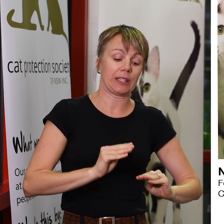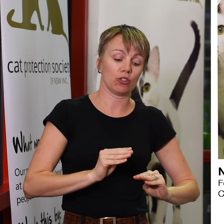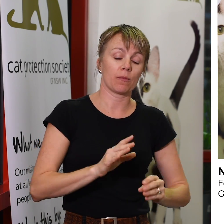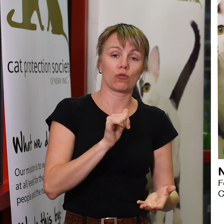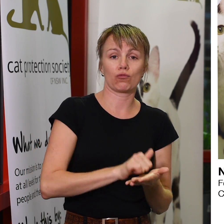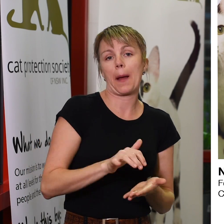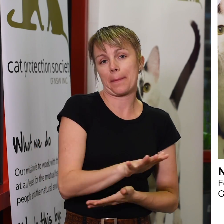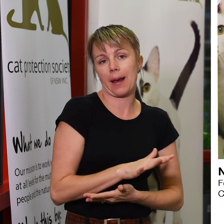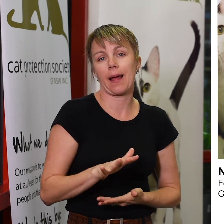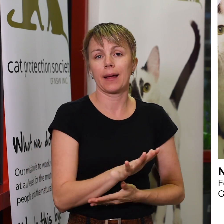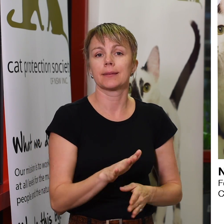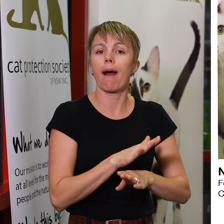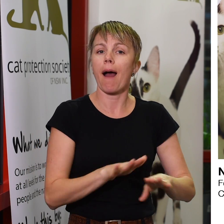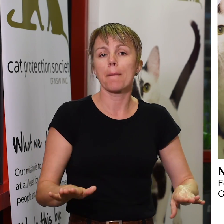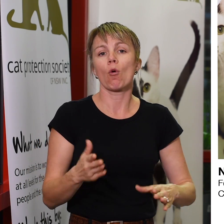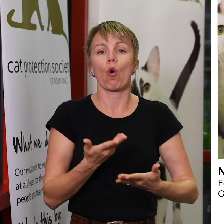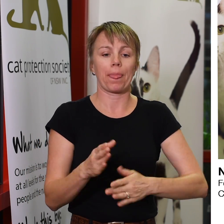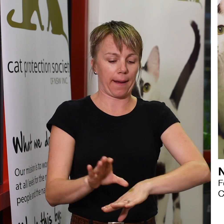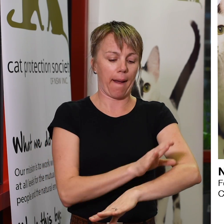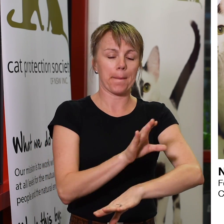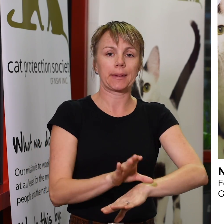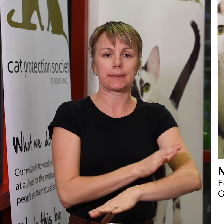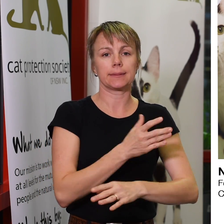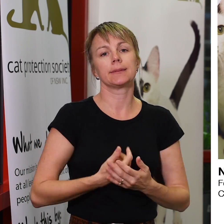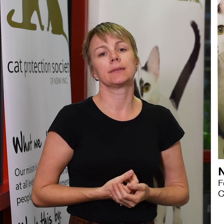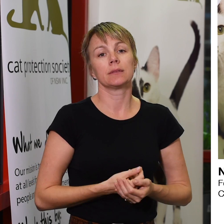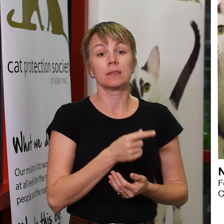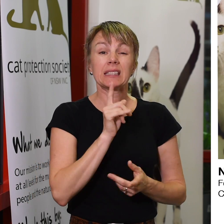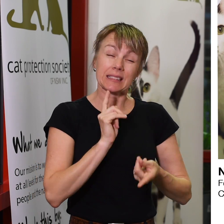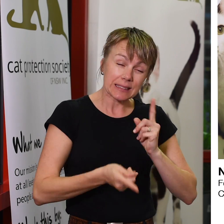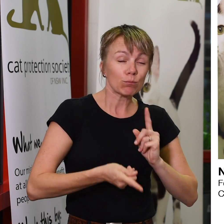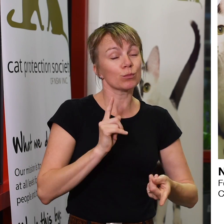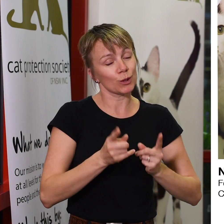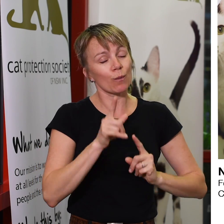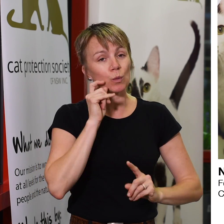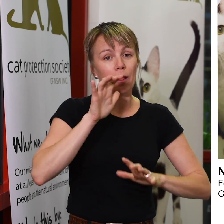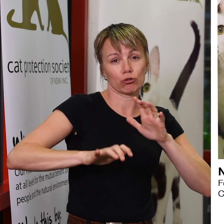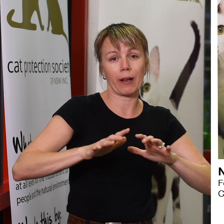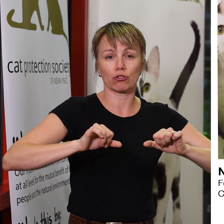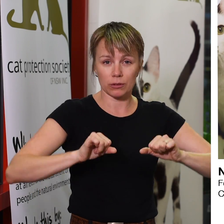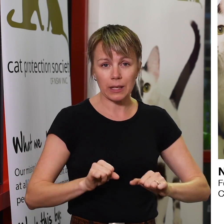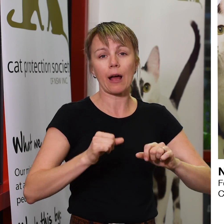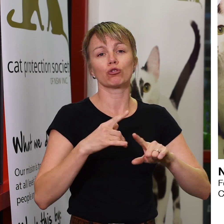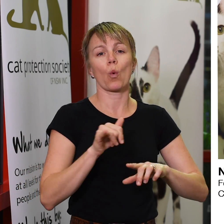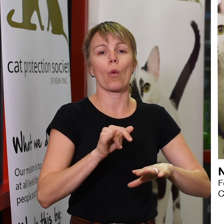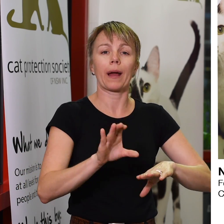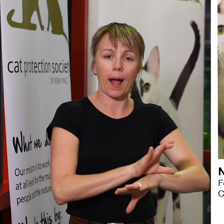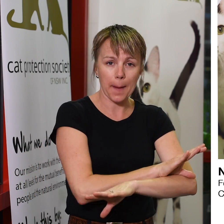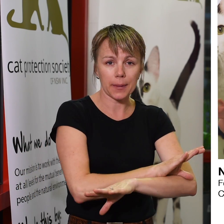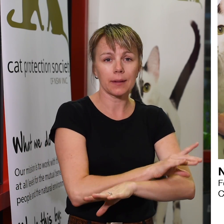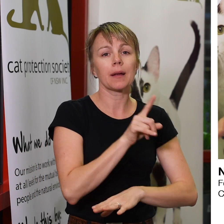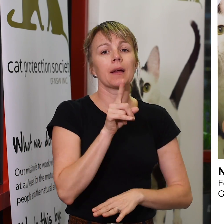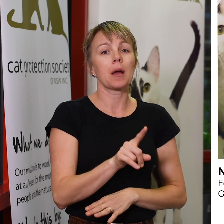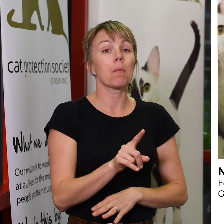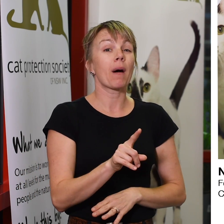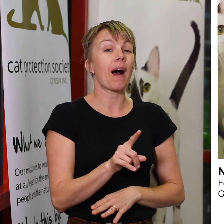carpet. There's still going to be the odd case where they might scratch on your carpet or lounge, but that's usually, I found with my cat, if a new cat's